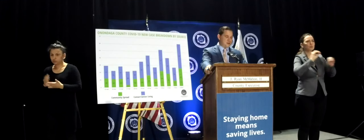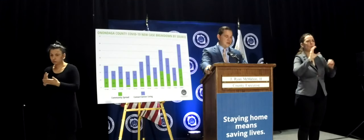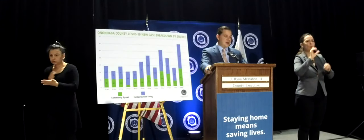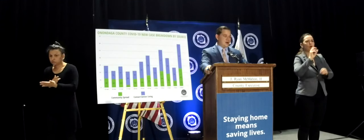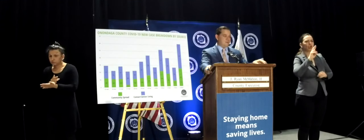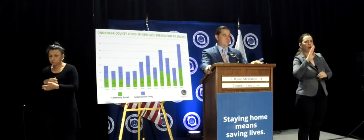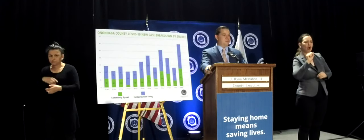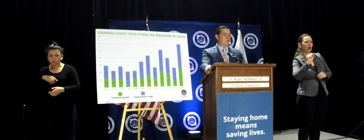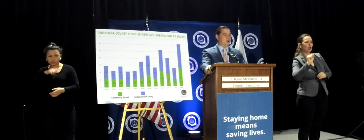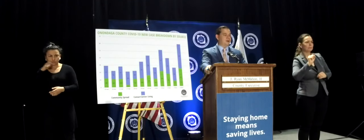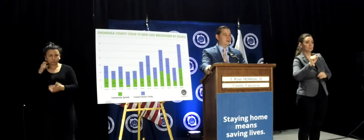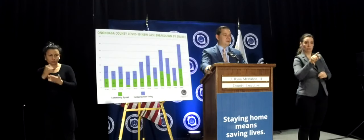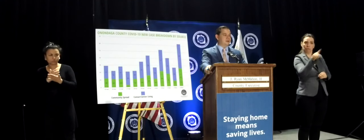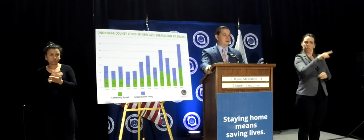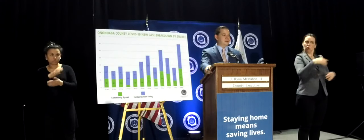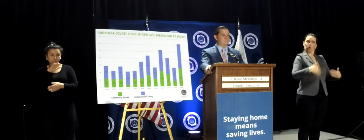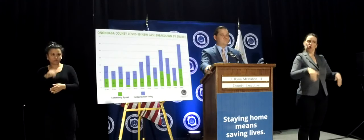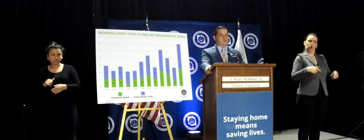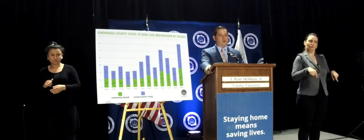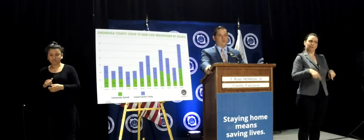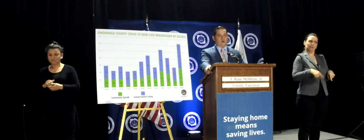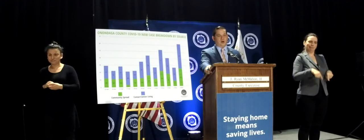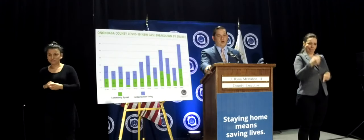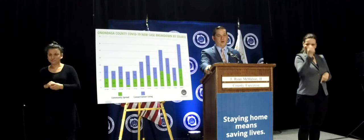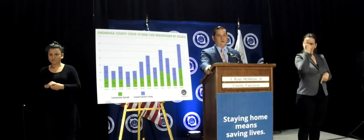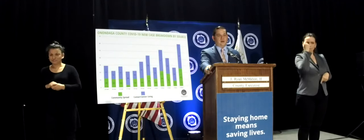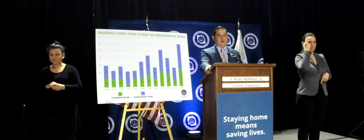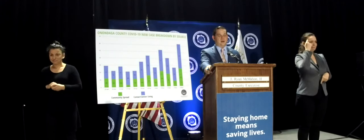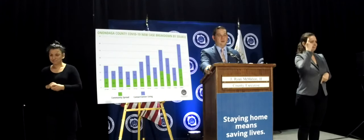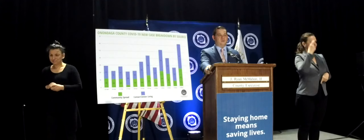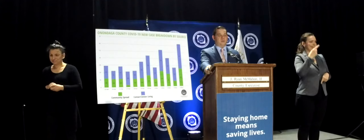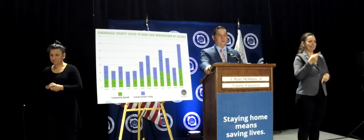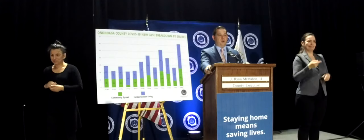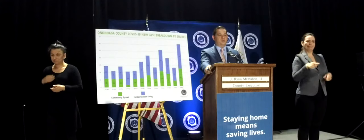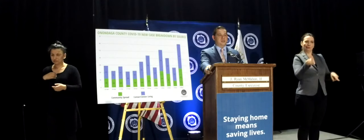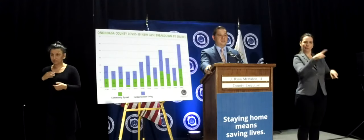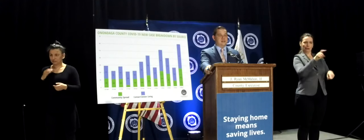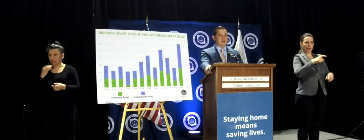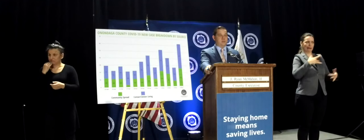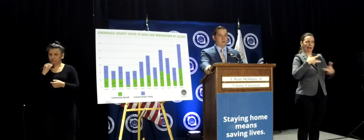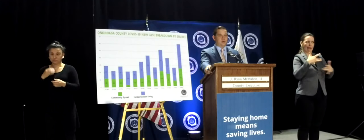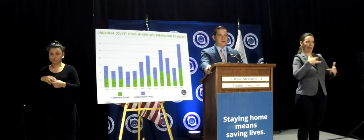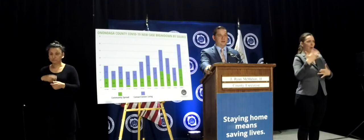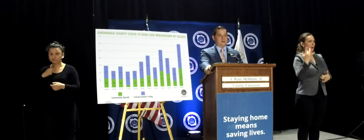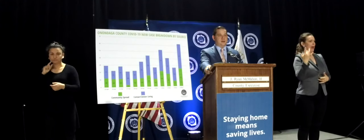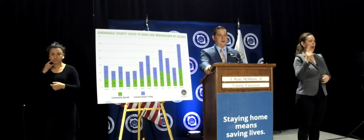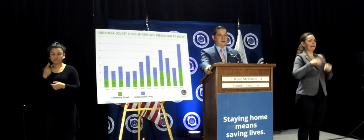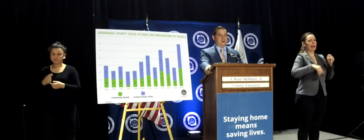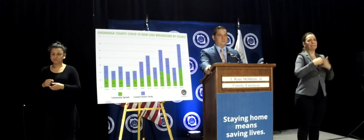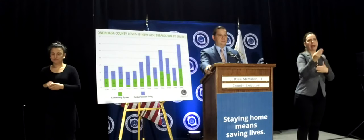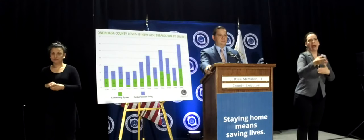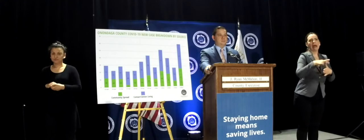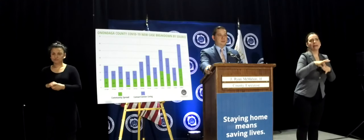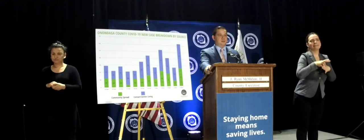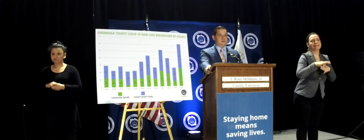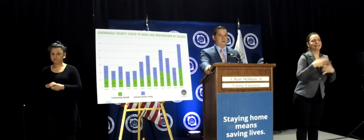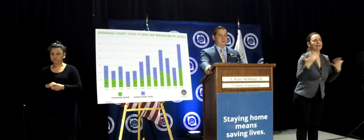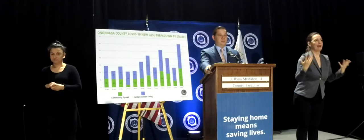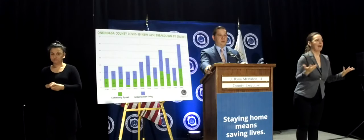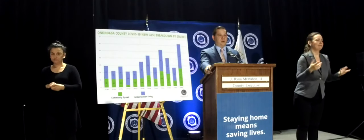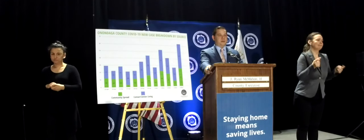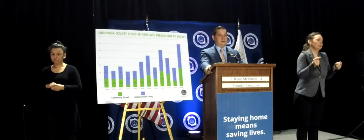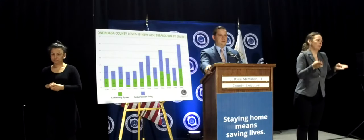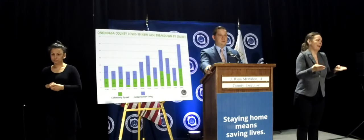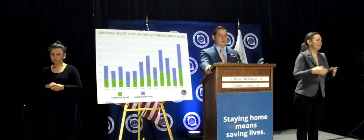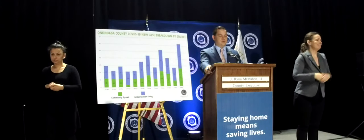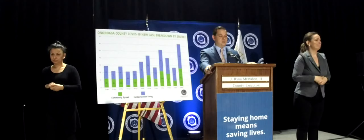this. But the overall, from a protein standpoint, they made